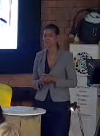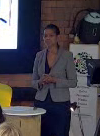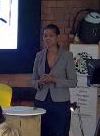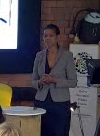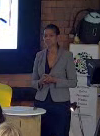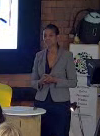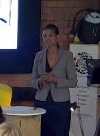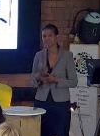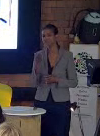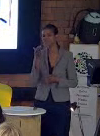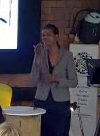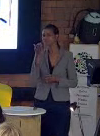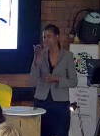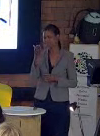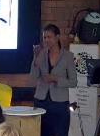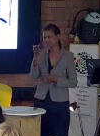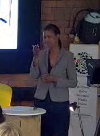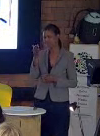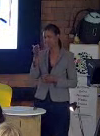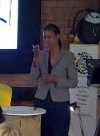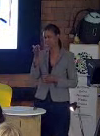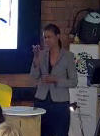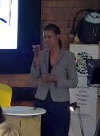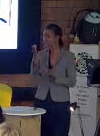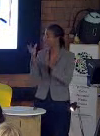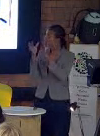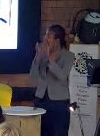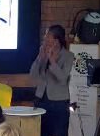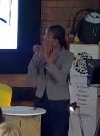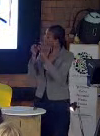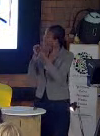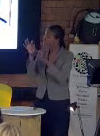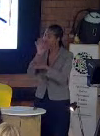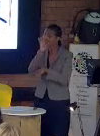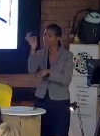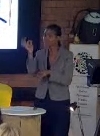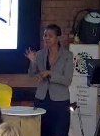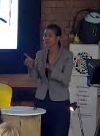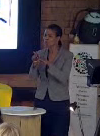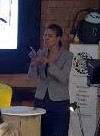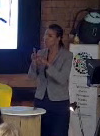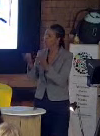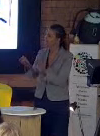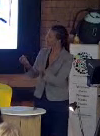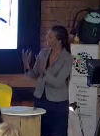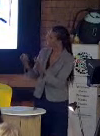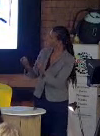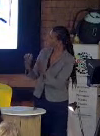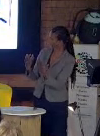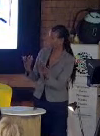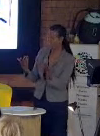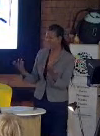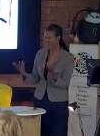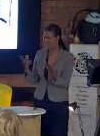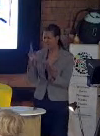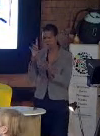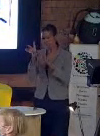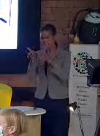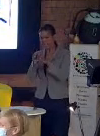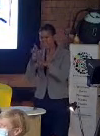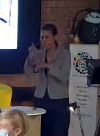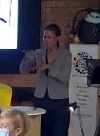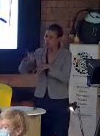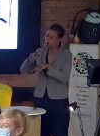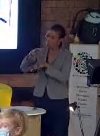Yeah, I have a related question. I was also wondering about feedback, but my real question is, what's it like for the performer? I guess this is a question